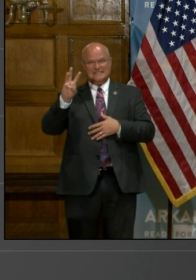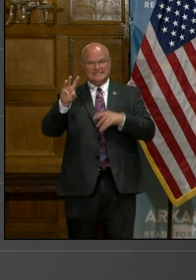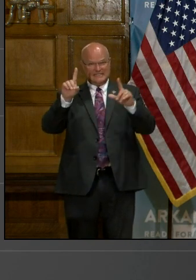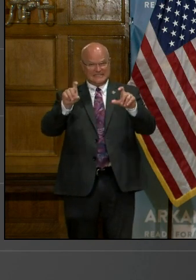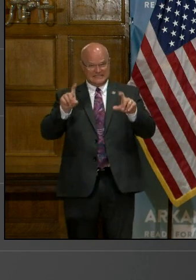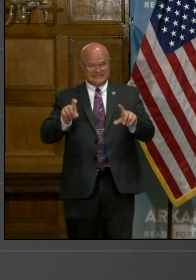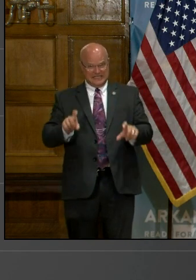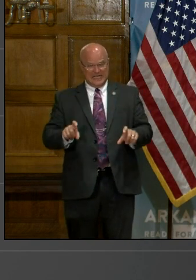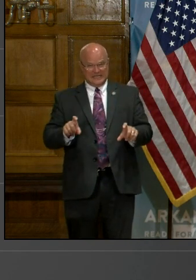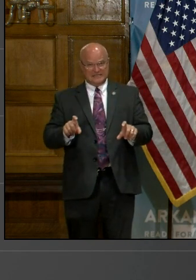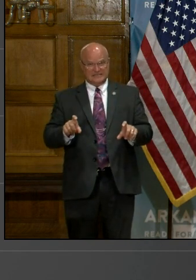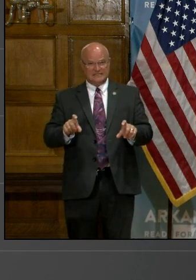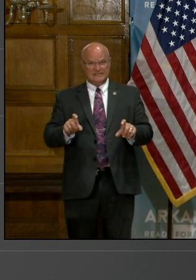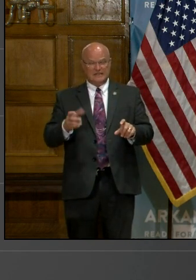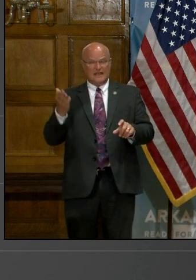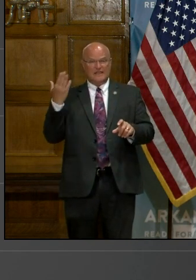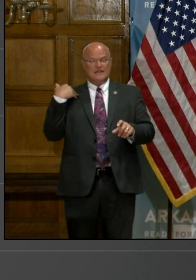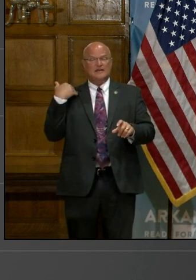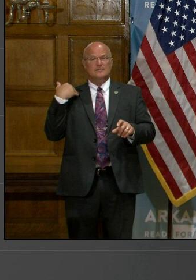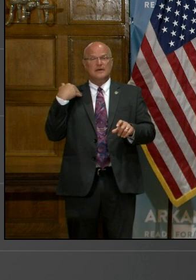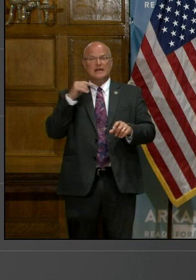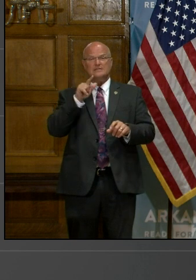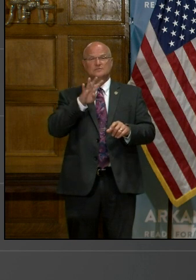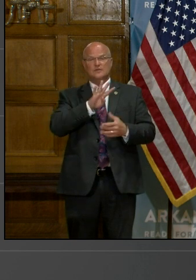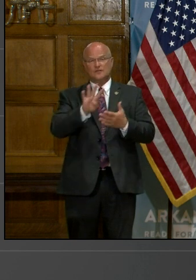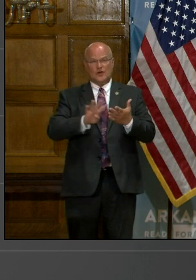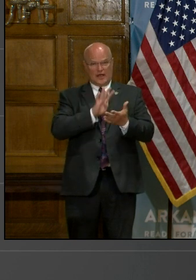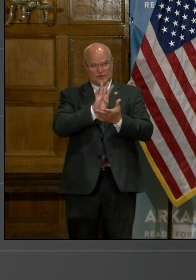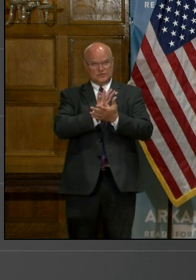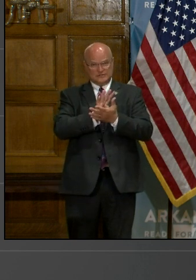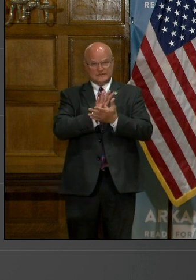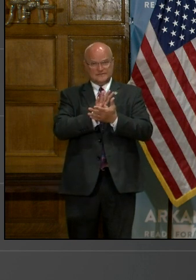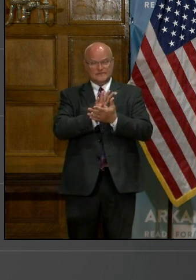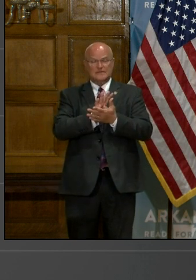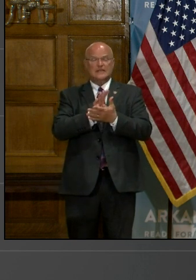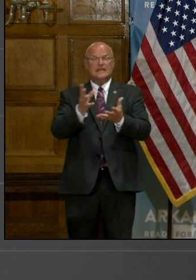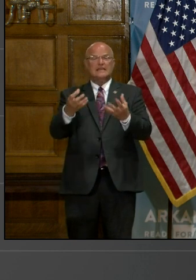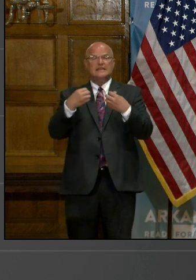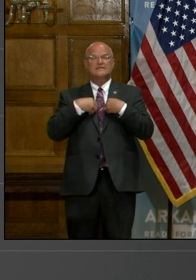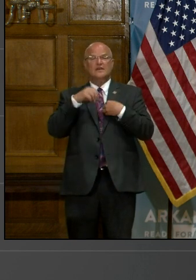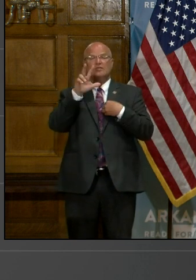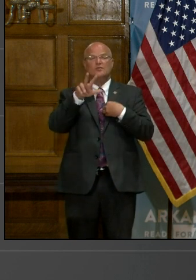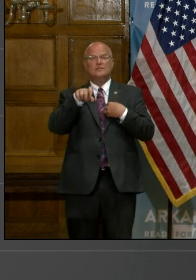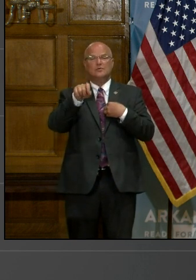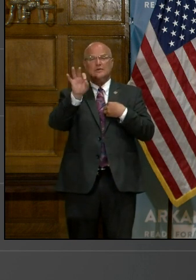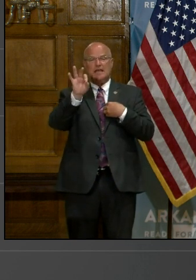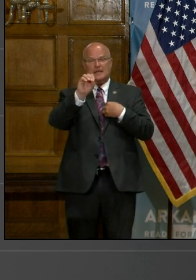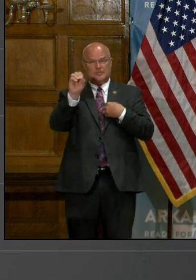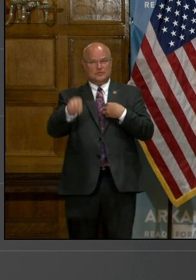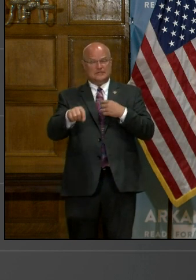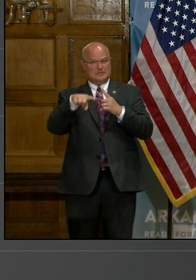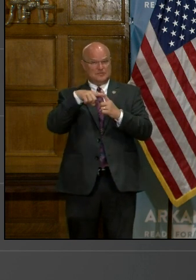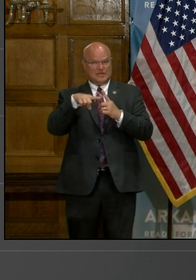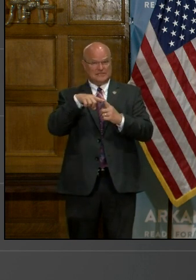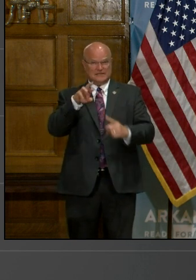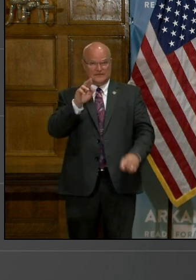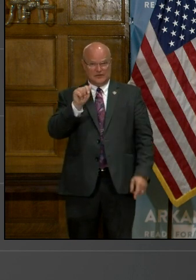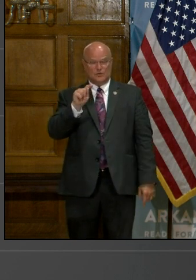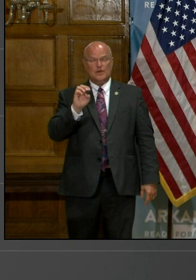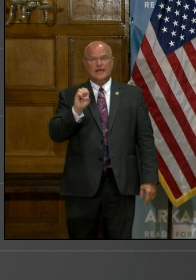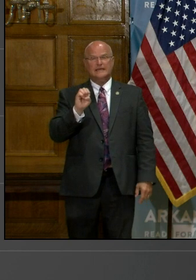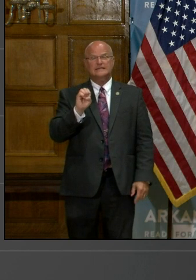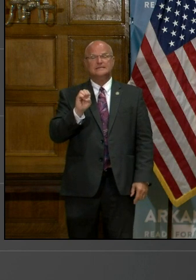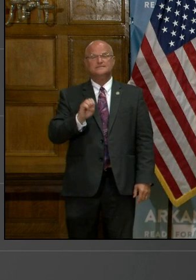2,966 tests over the last 24 hours, which gives us a 3.9% positivity